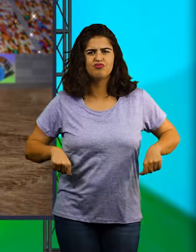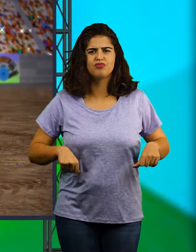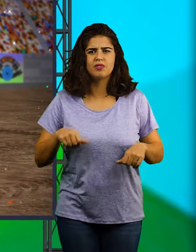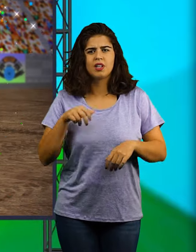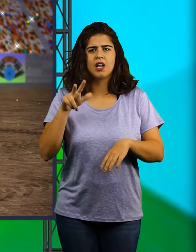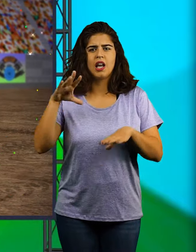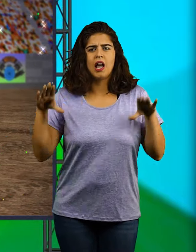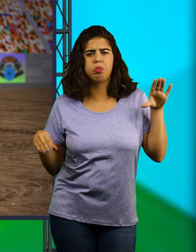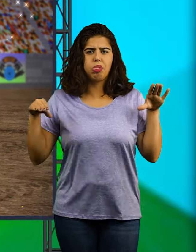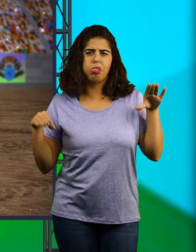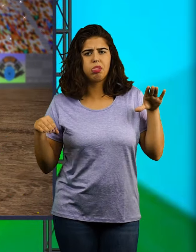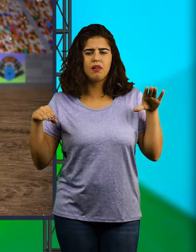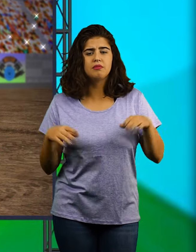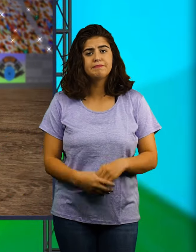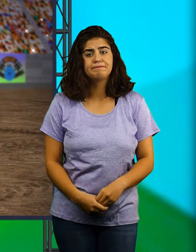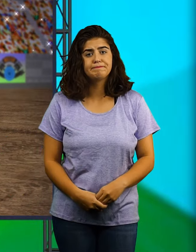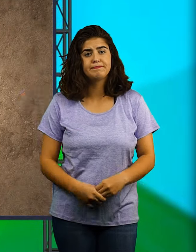No! Uh-oh!